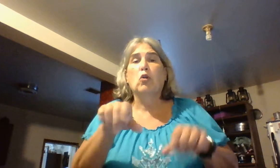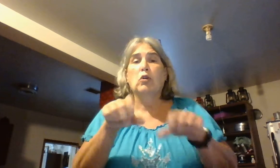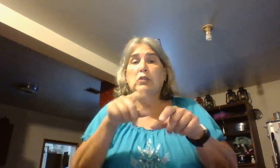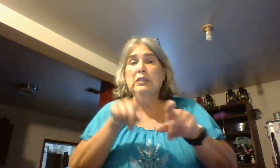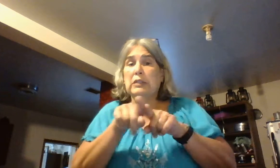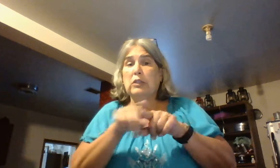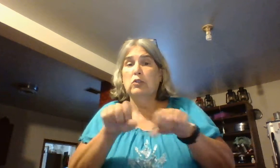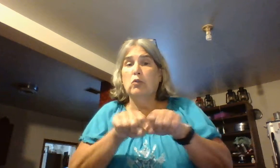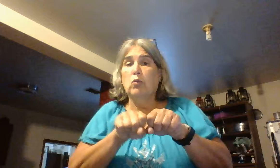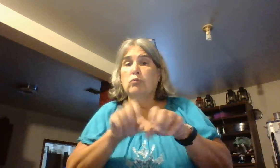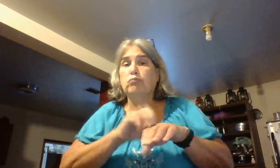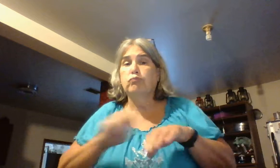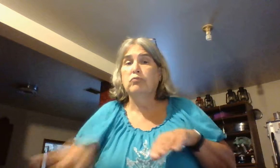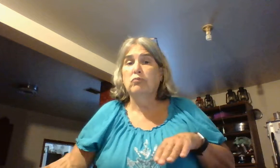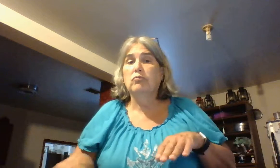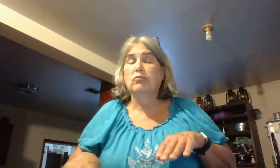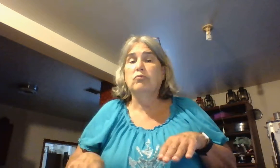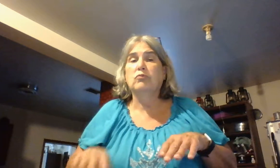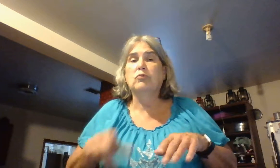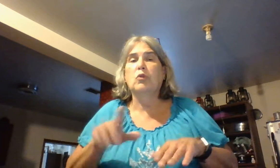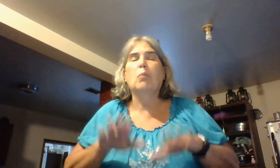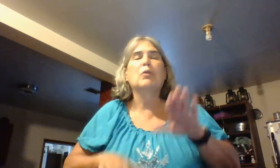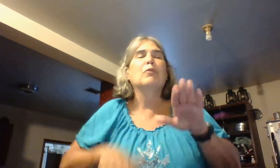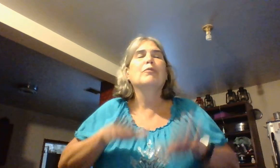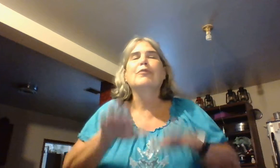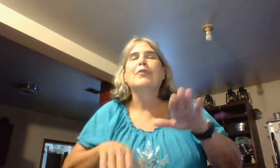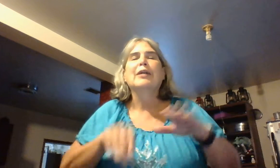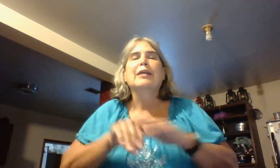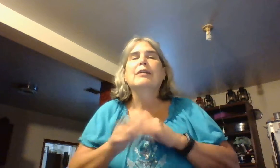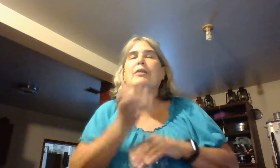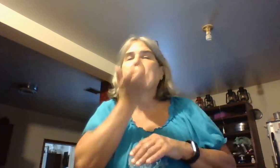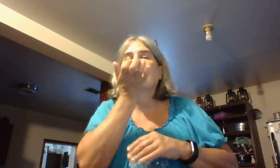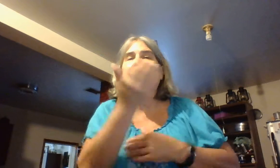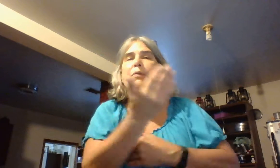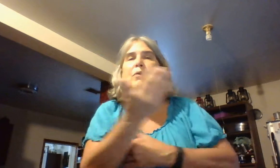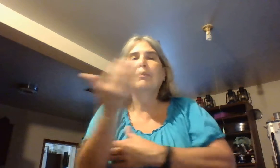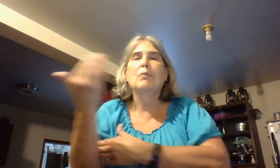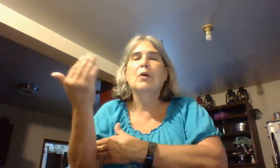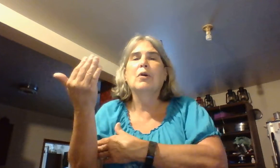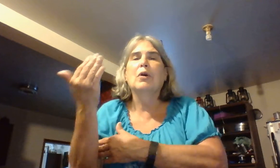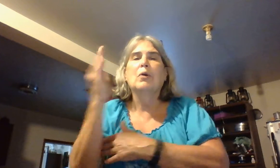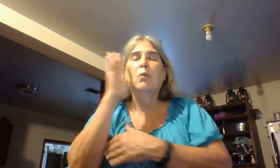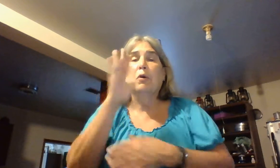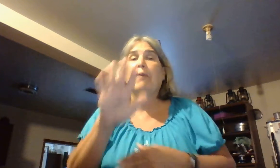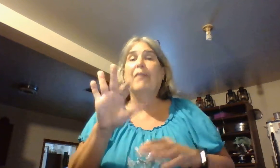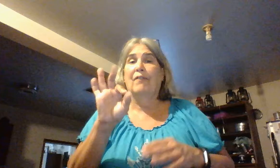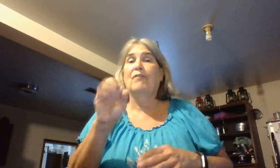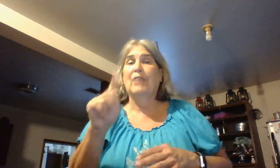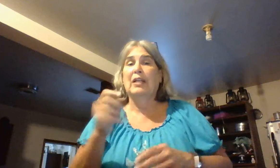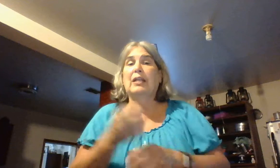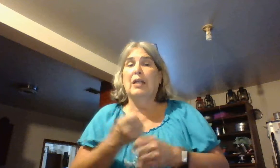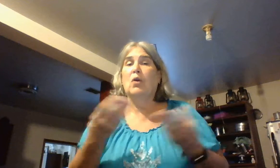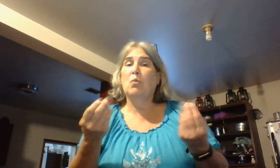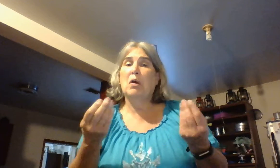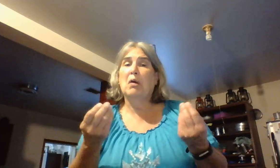go running barefoot through the grass in the morning, your feet might get wet. That's from dew or water that was